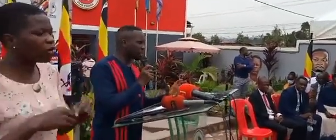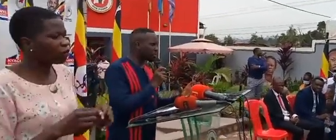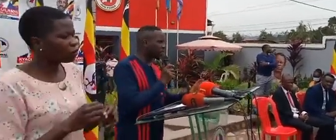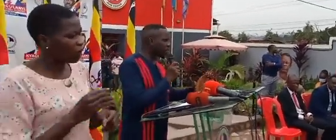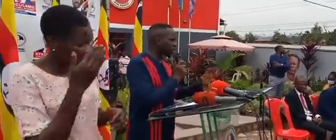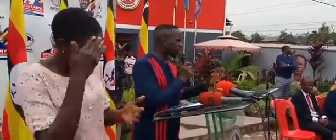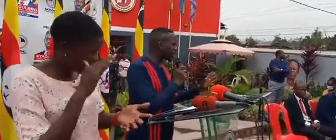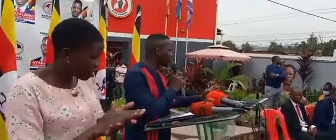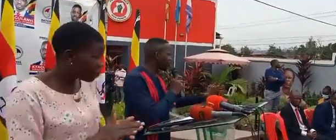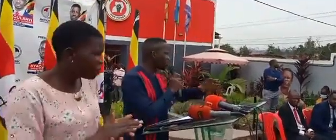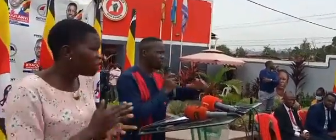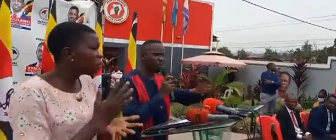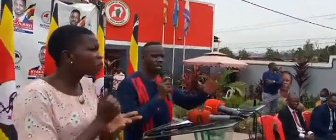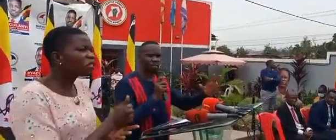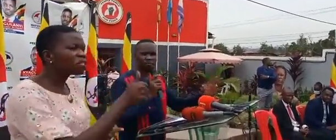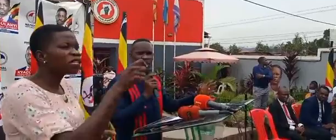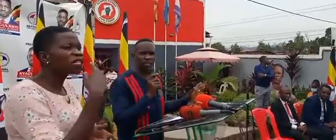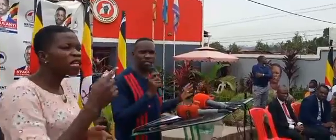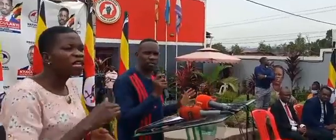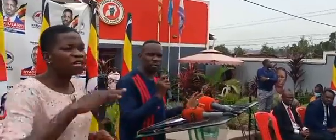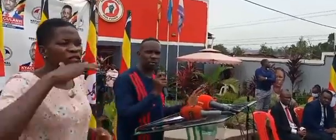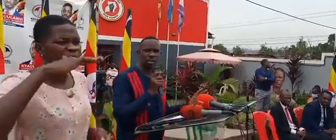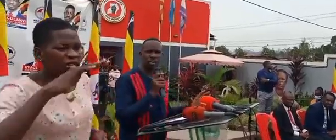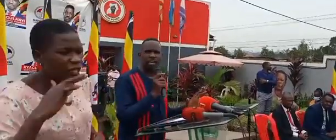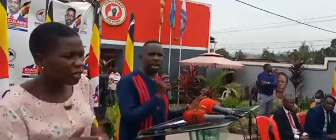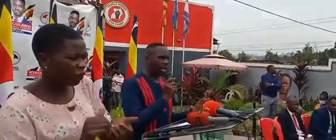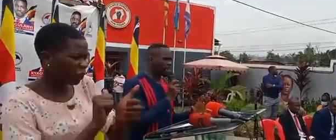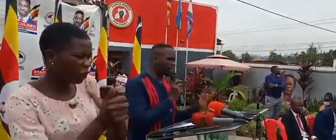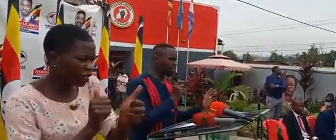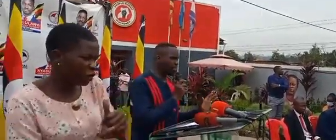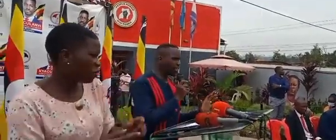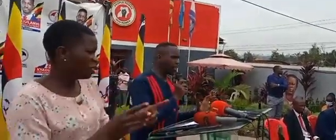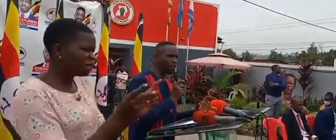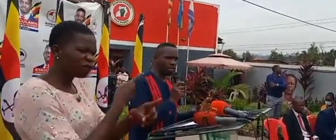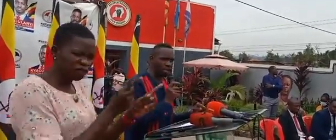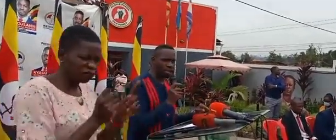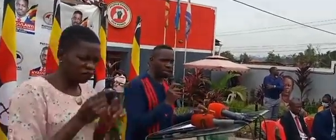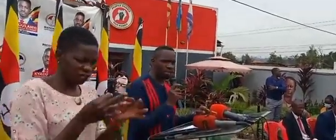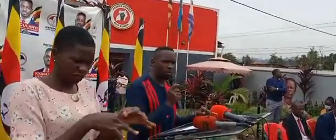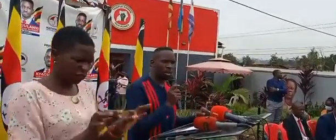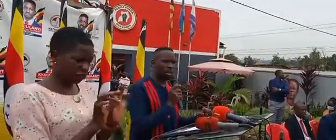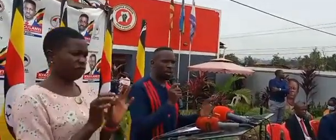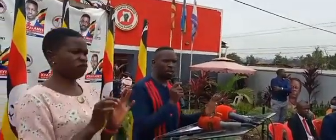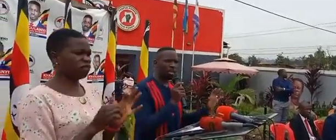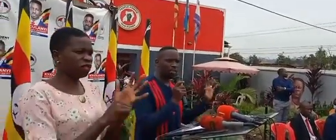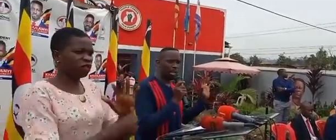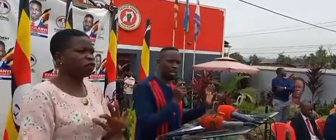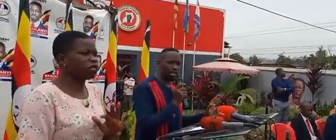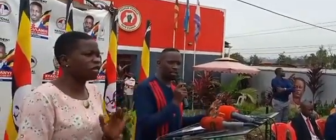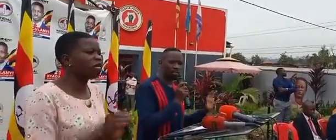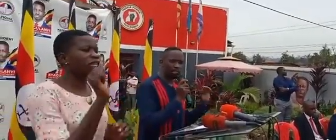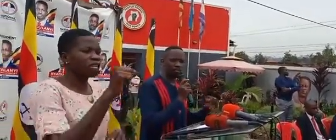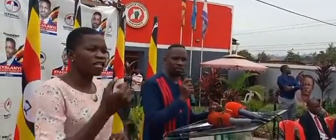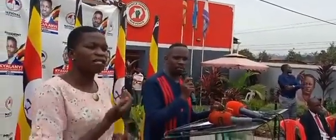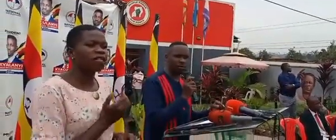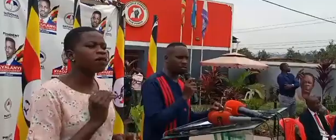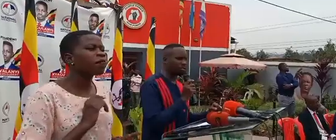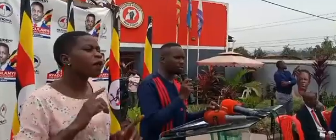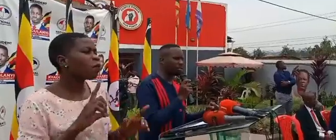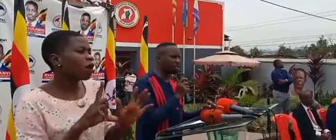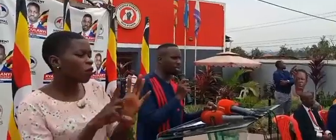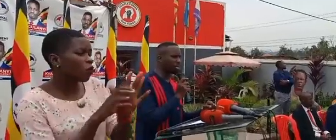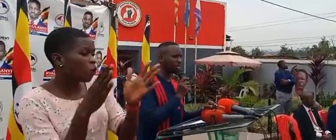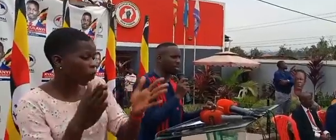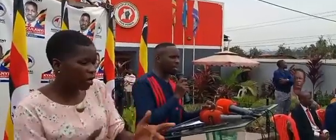everybody now is talking about petitions, speakership rates, and so on. And yes, these things are important, you know. Our lawyers are handling the petitions because